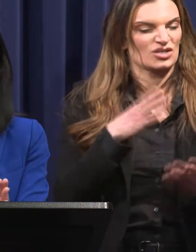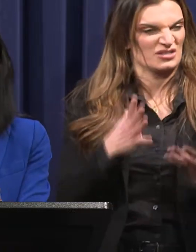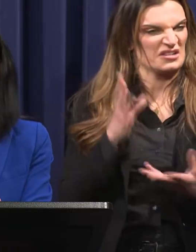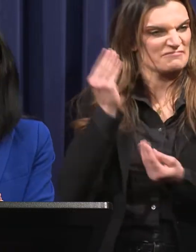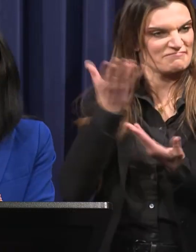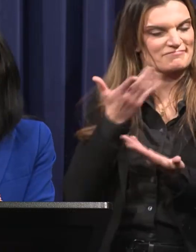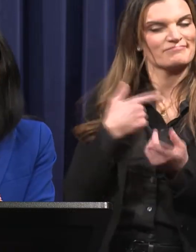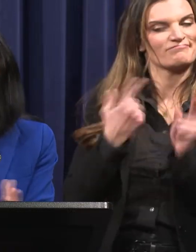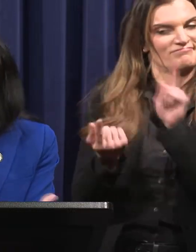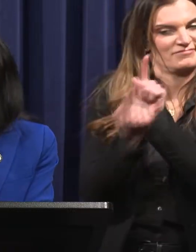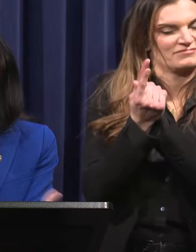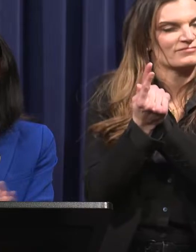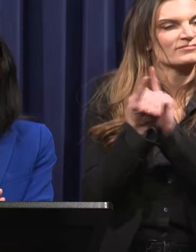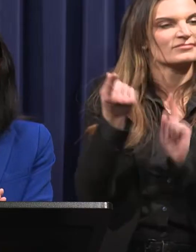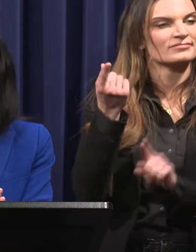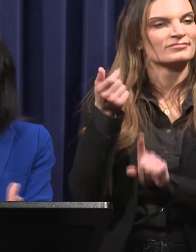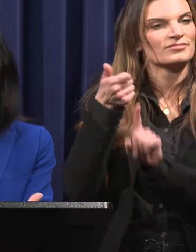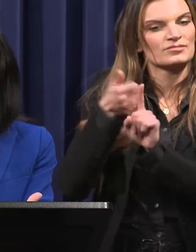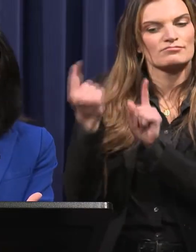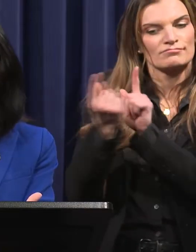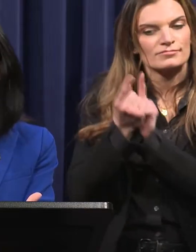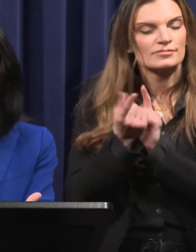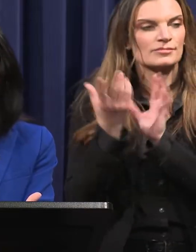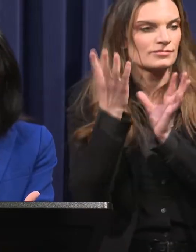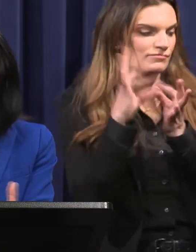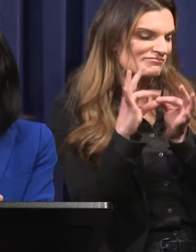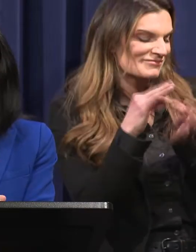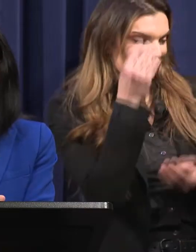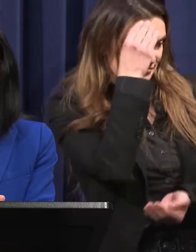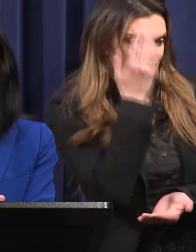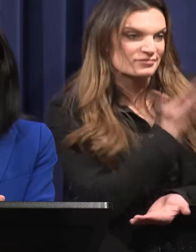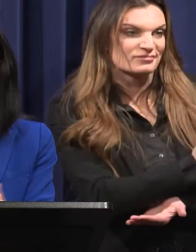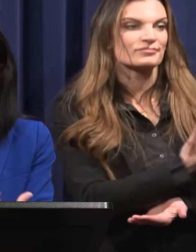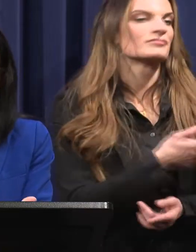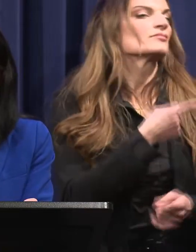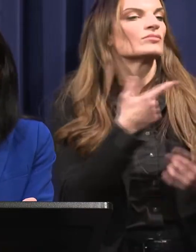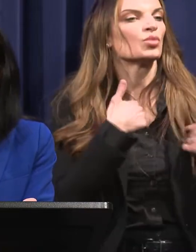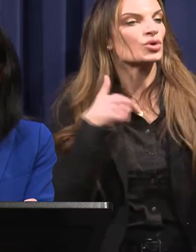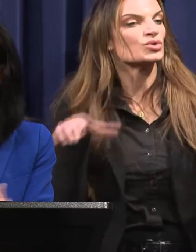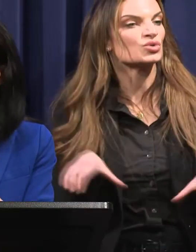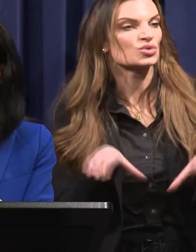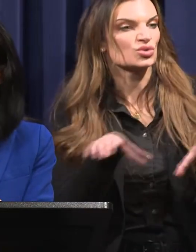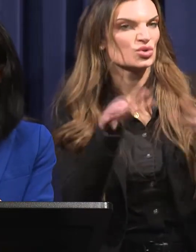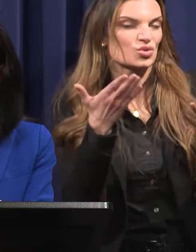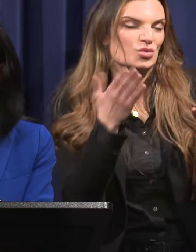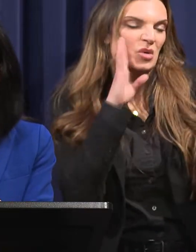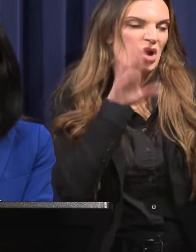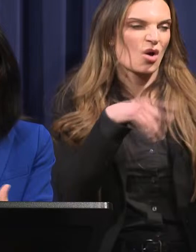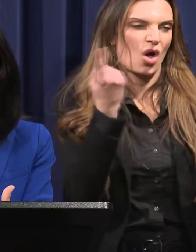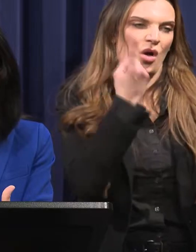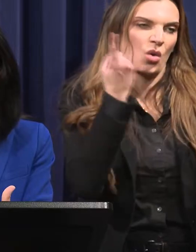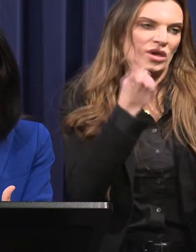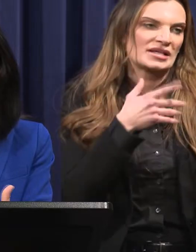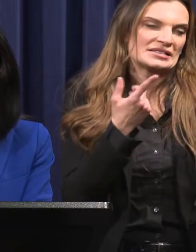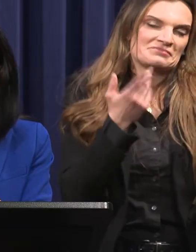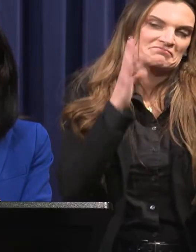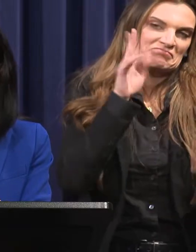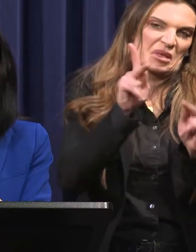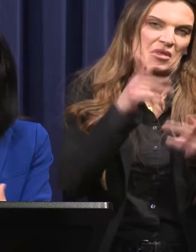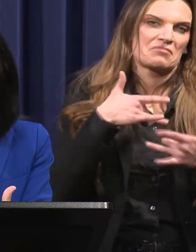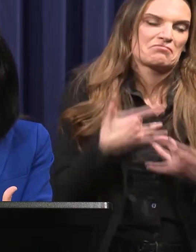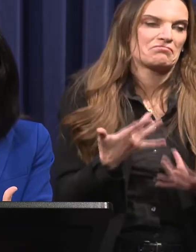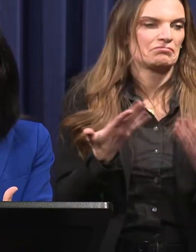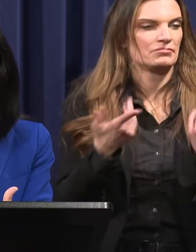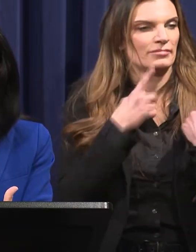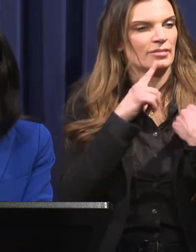me recently, like, well, you know, no matter what we do, won't bad actors always find a way to cheat